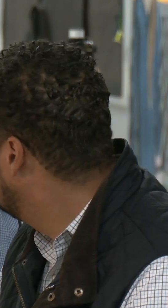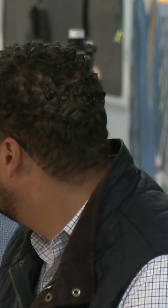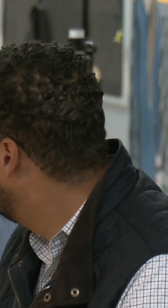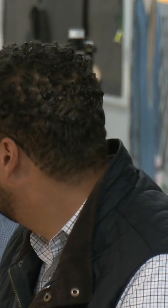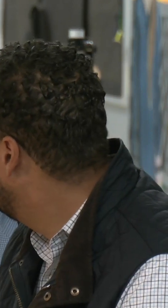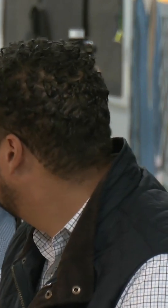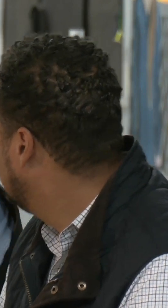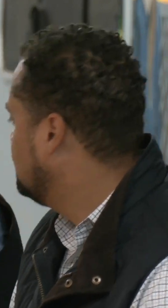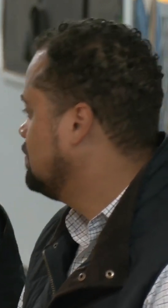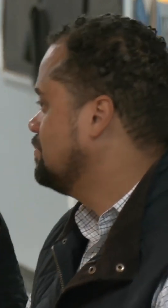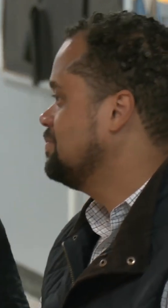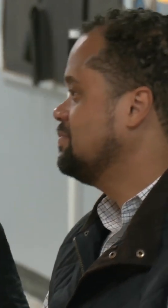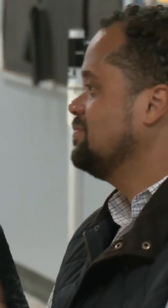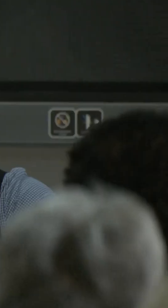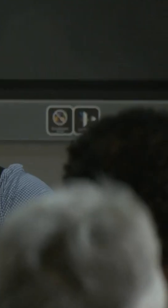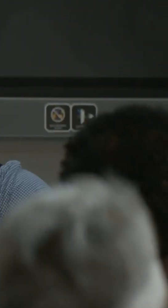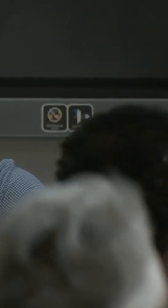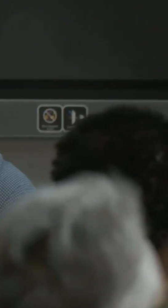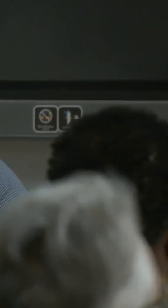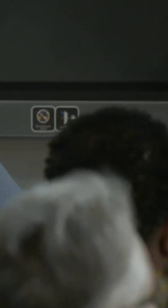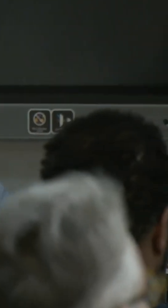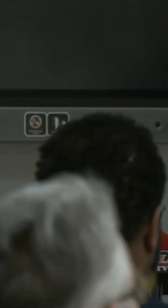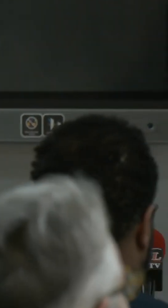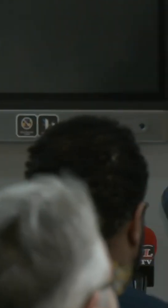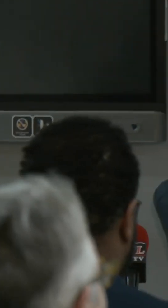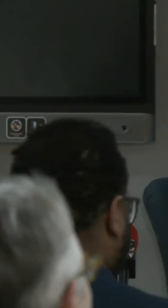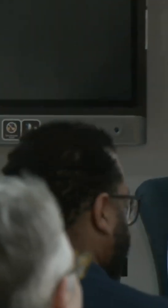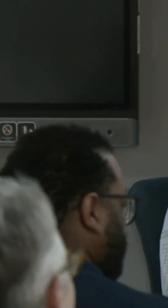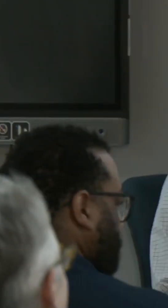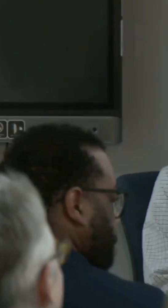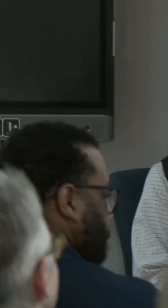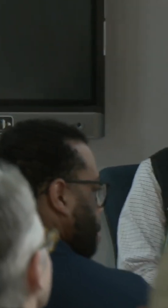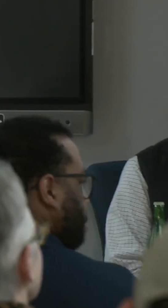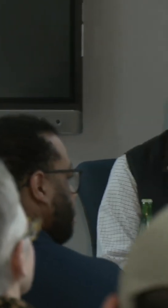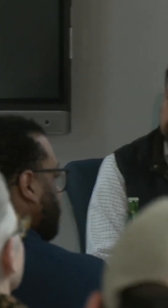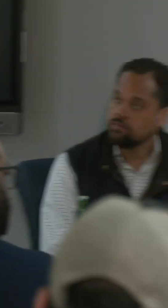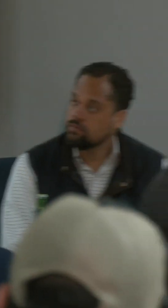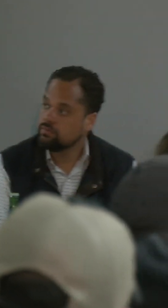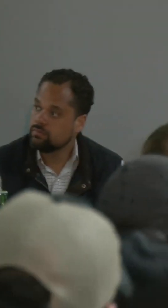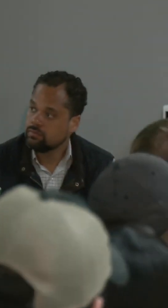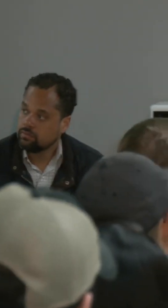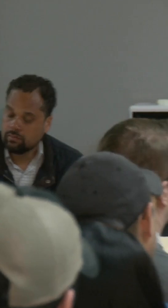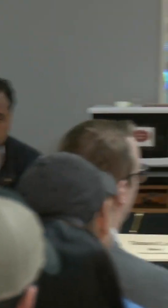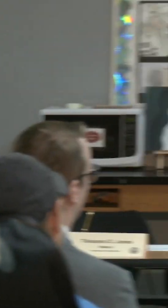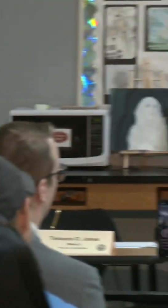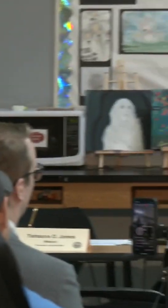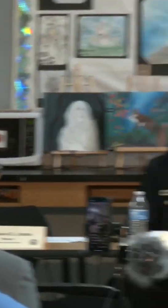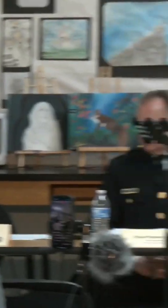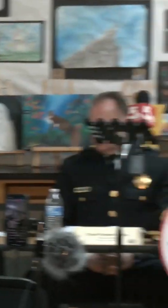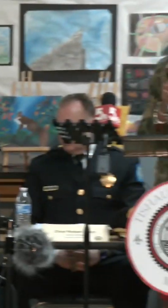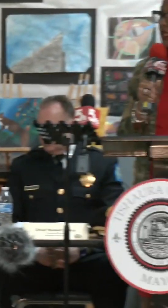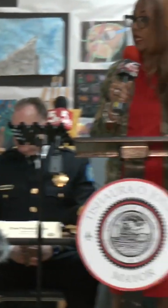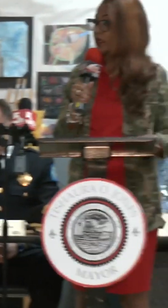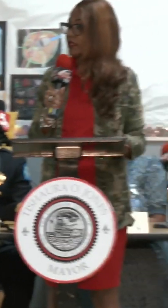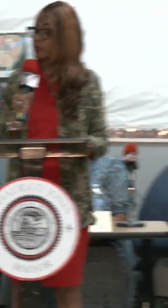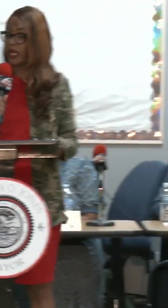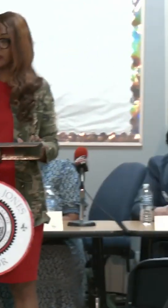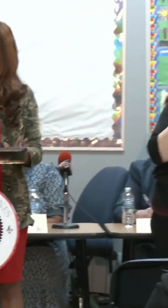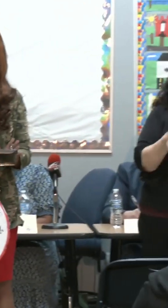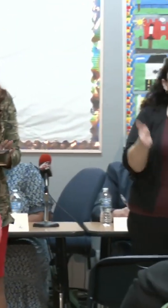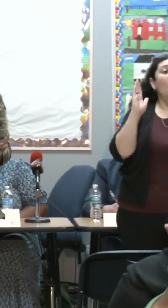Ward 3 as well. Great. On to public safety.